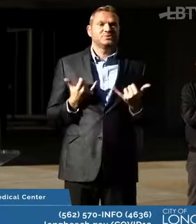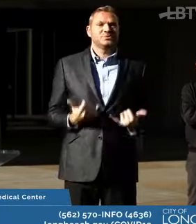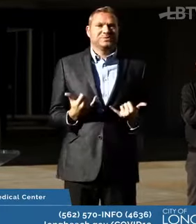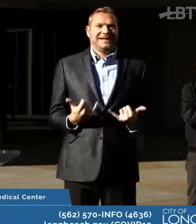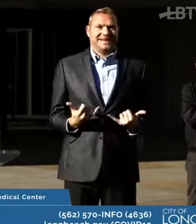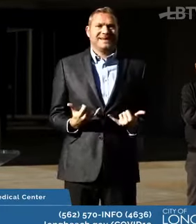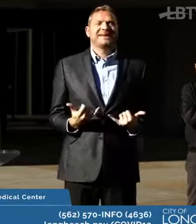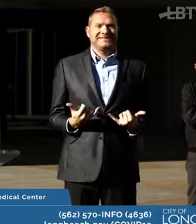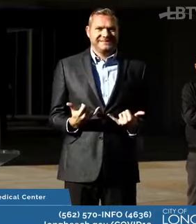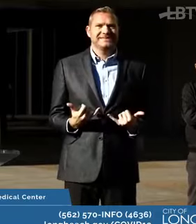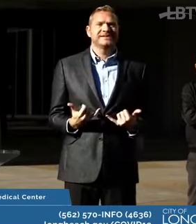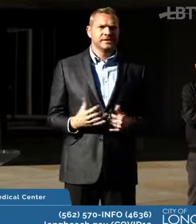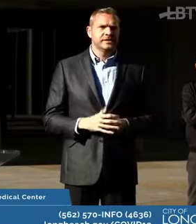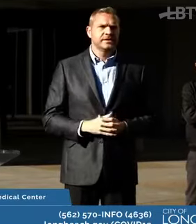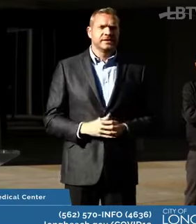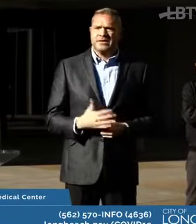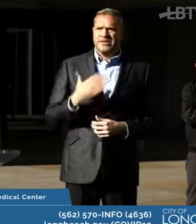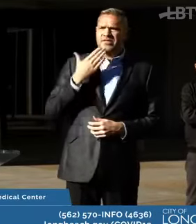Thank you. Are hospitals